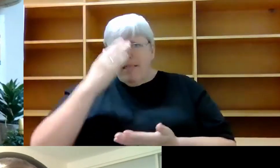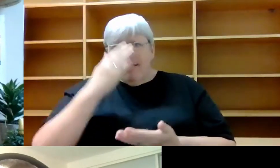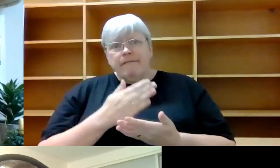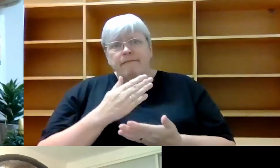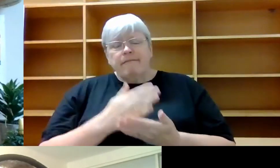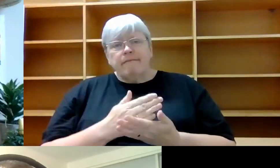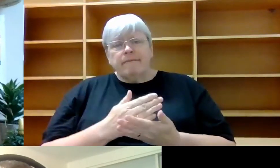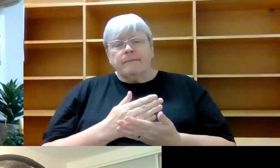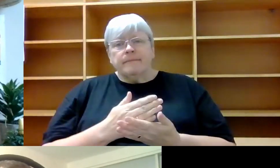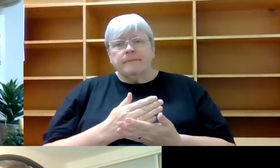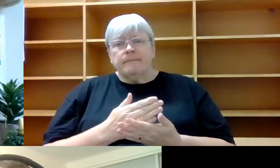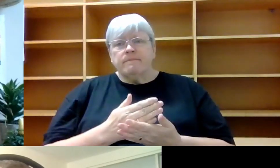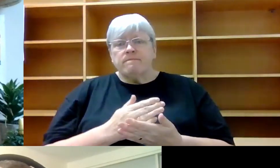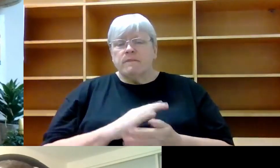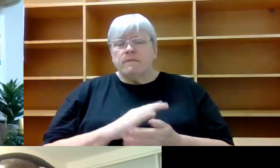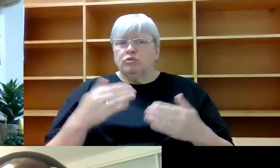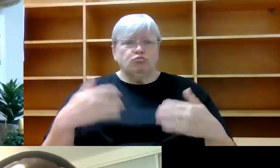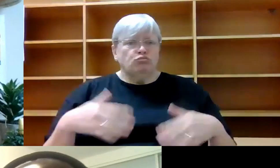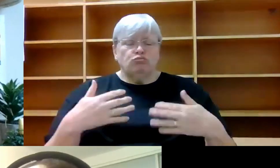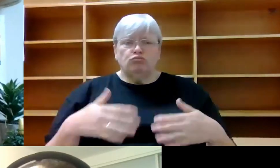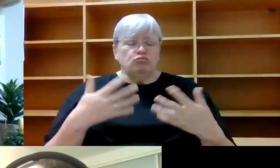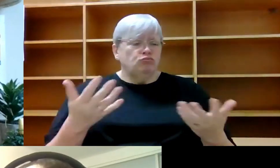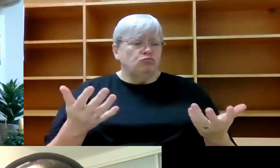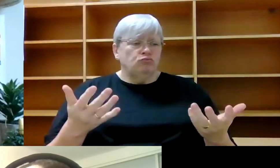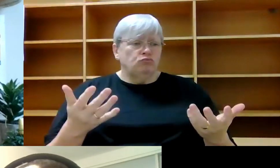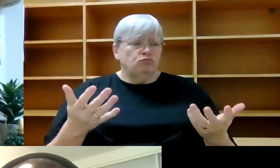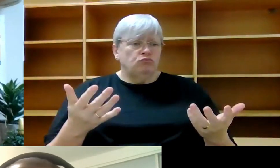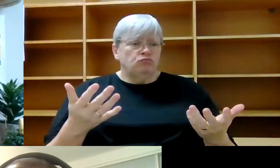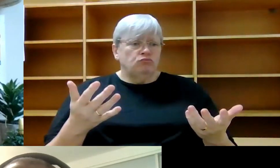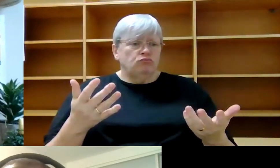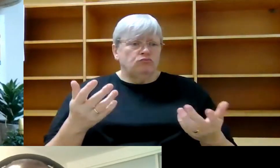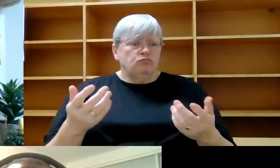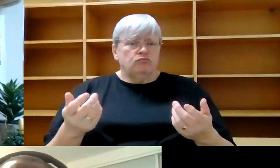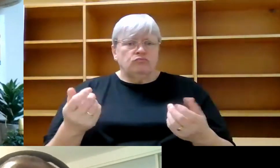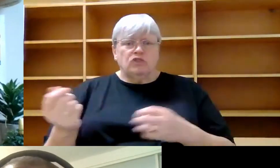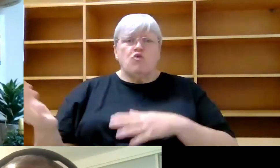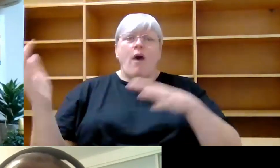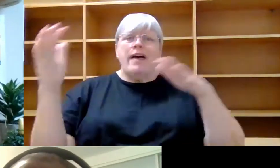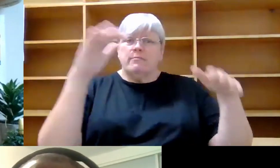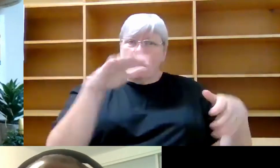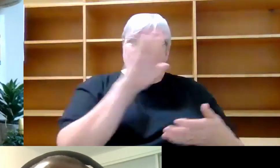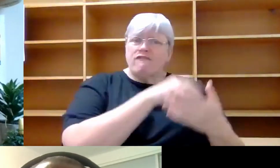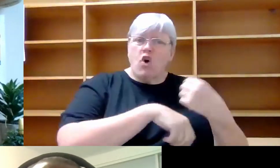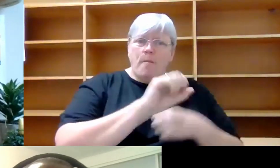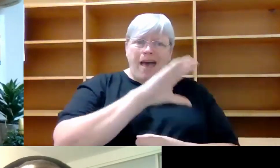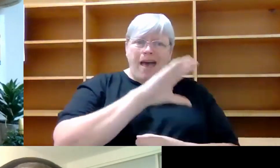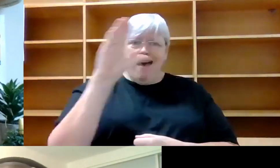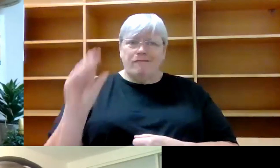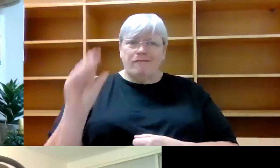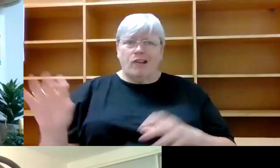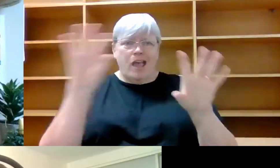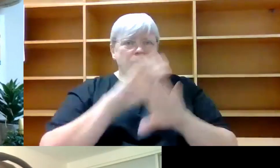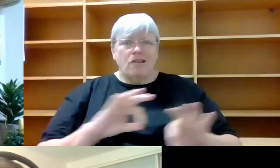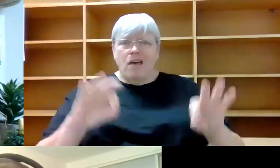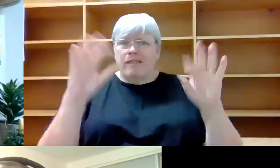wasn't just that they were transported from Africa and they had nothing to carry with them spiritually. So I just wanted